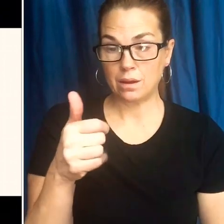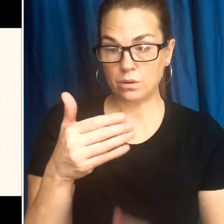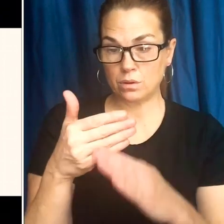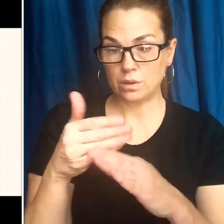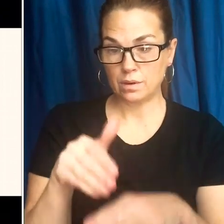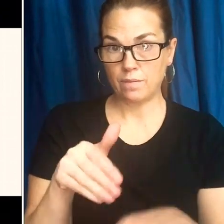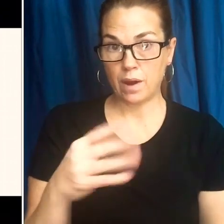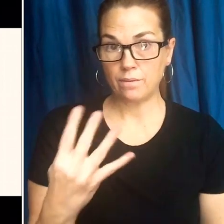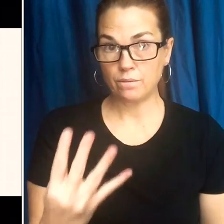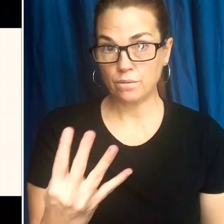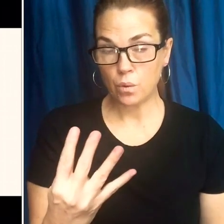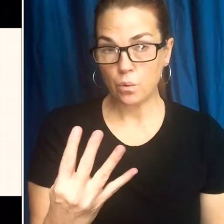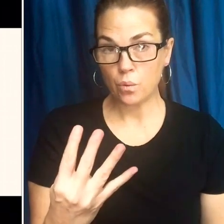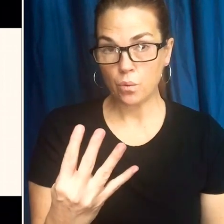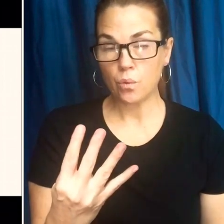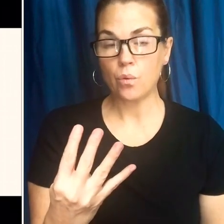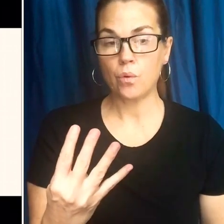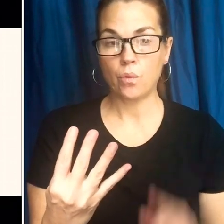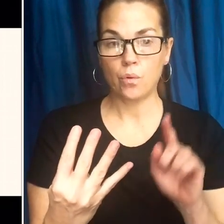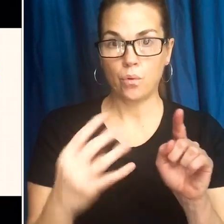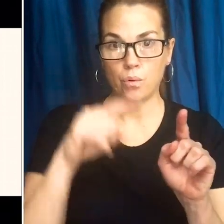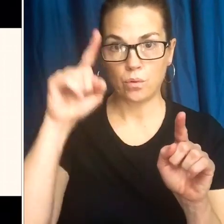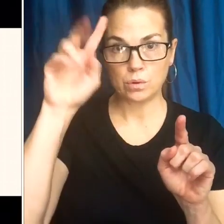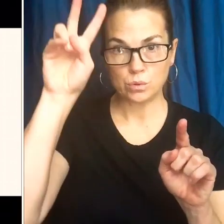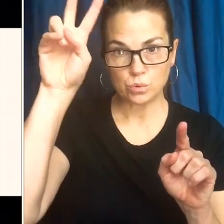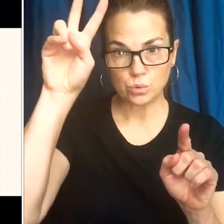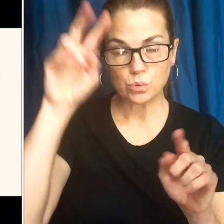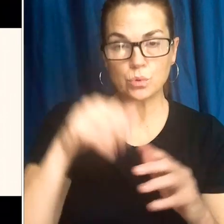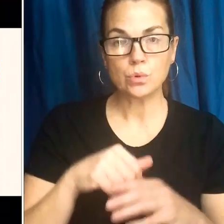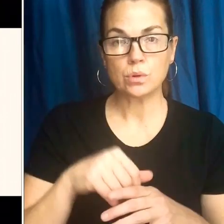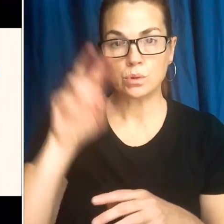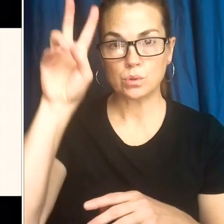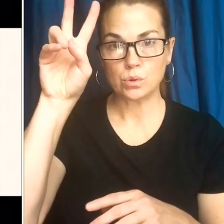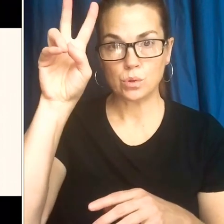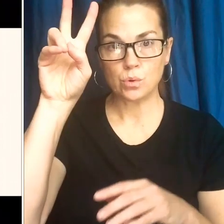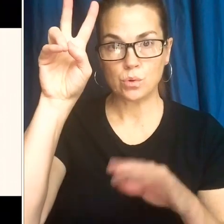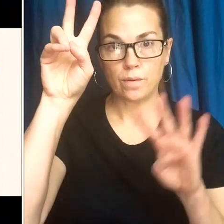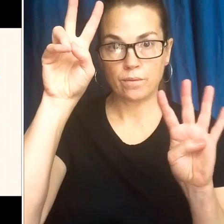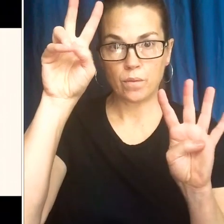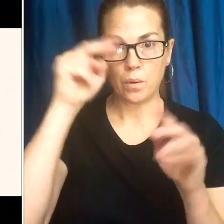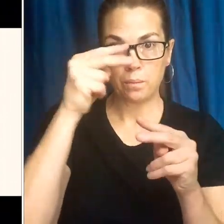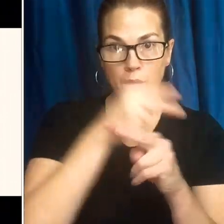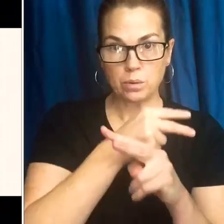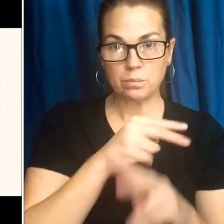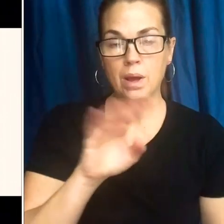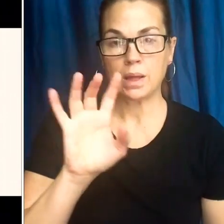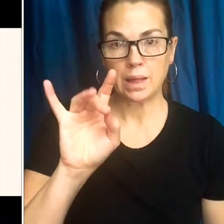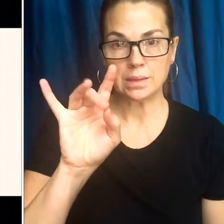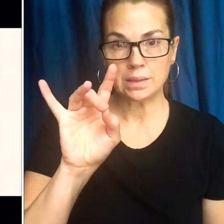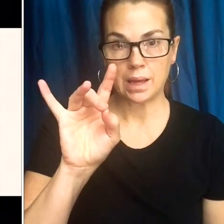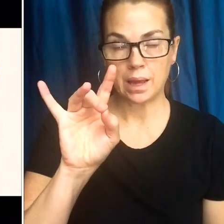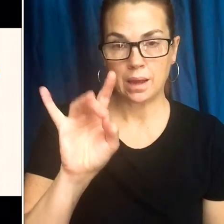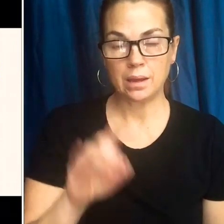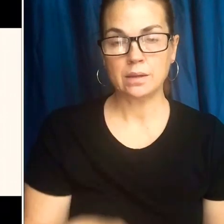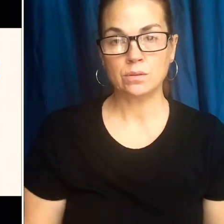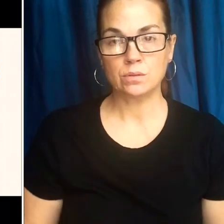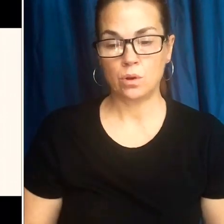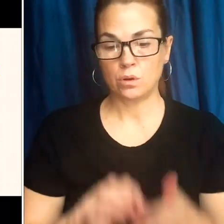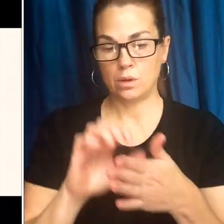2. Add another 0, and bring that 0 down. That makes 20. I can